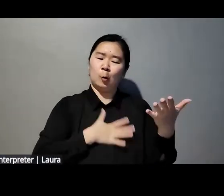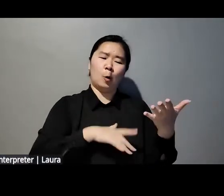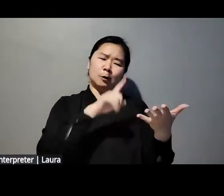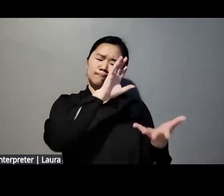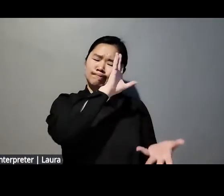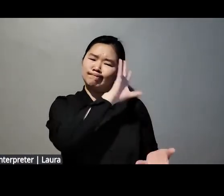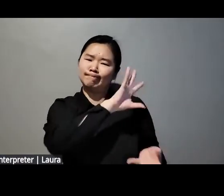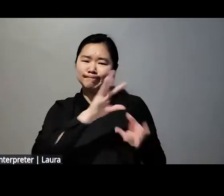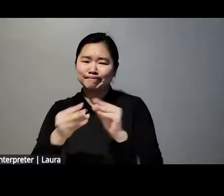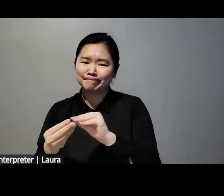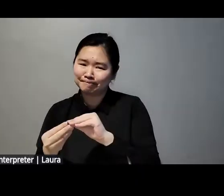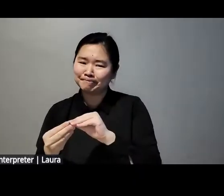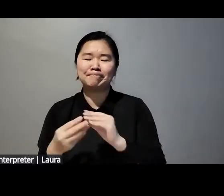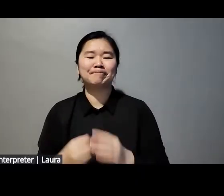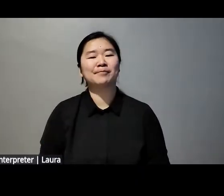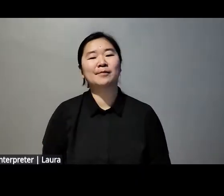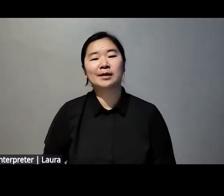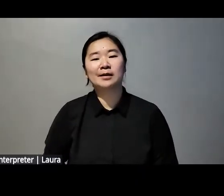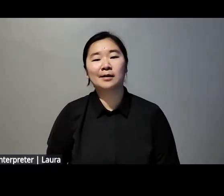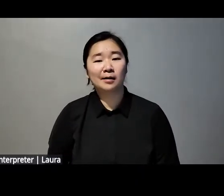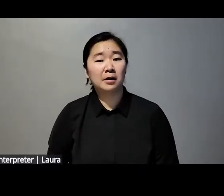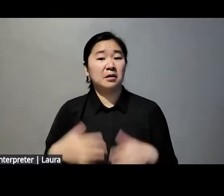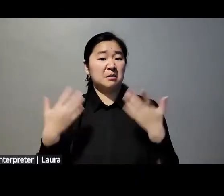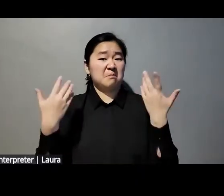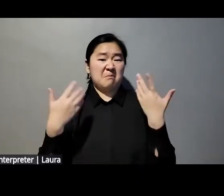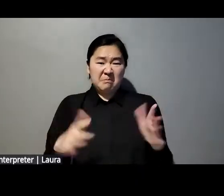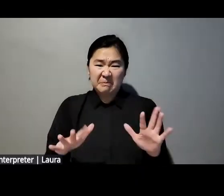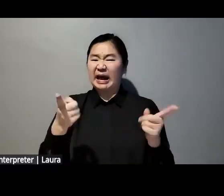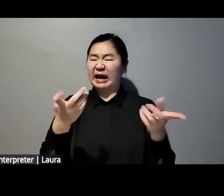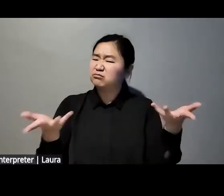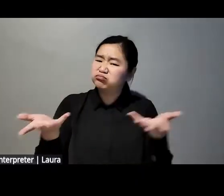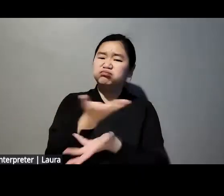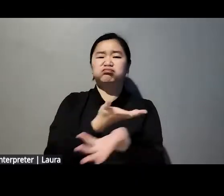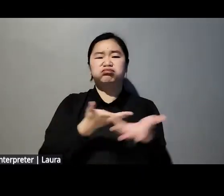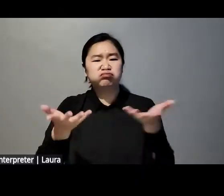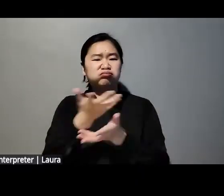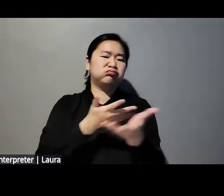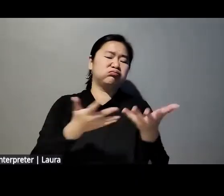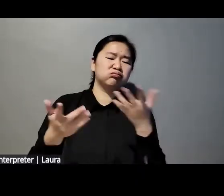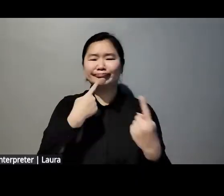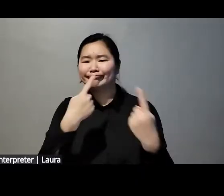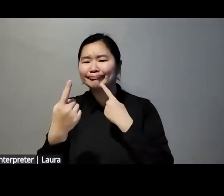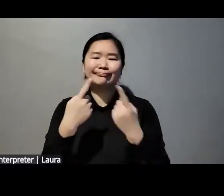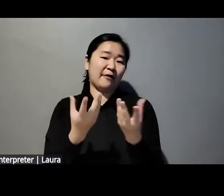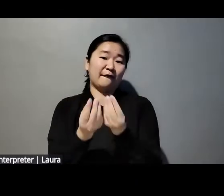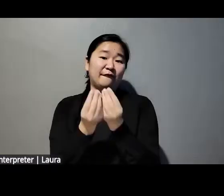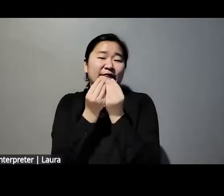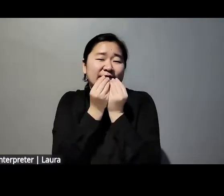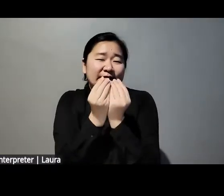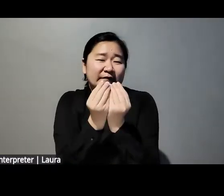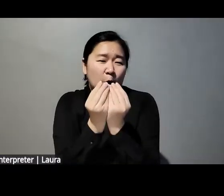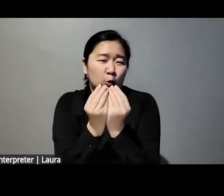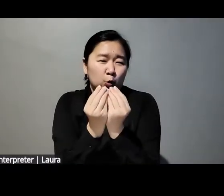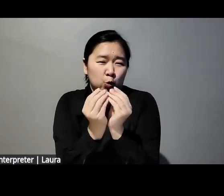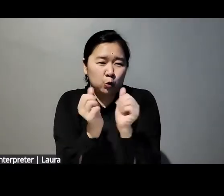that particularly resonated with those who are connected with us today from the Institute of Development